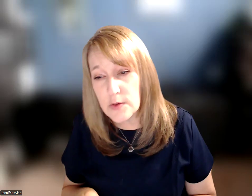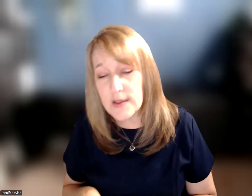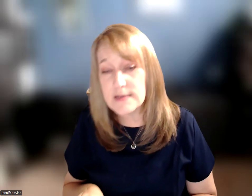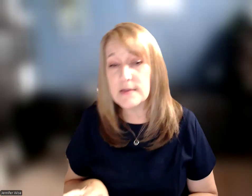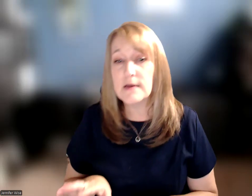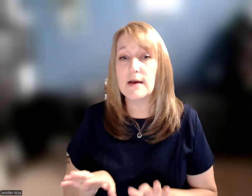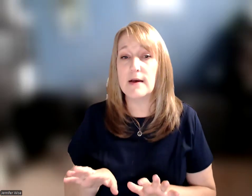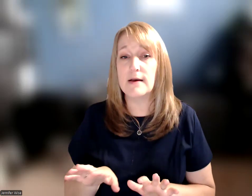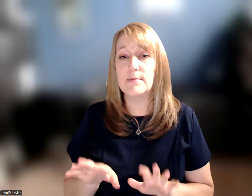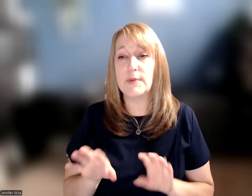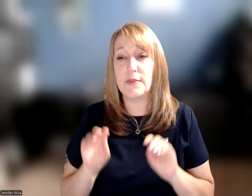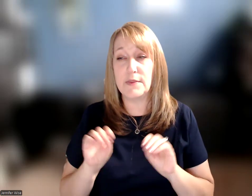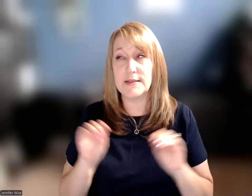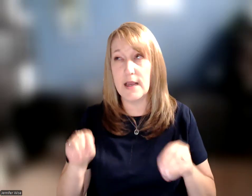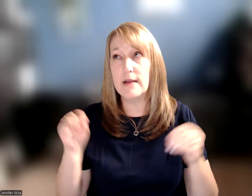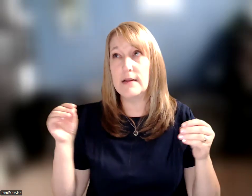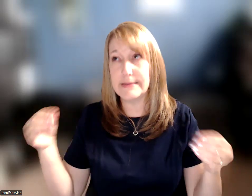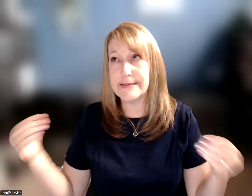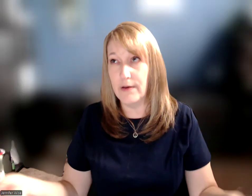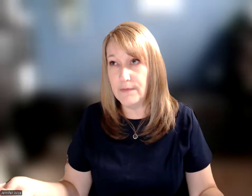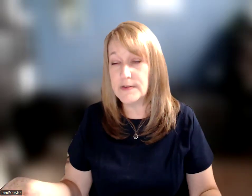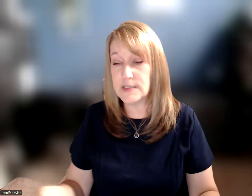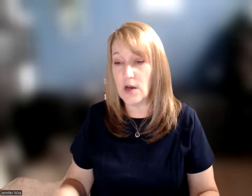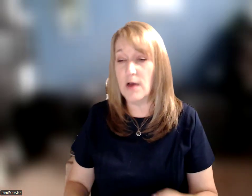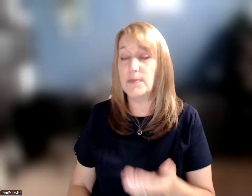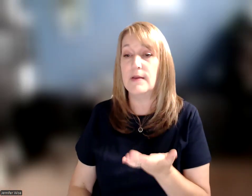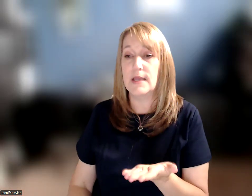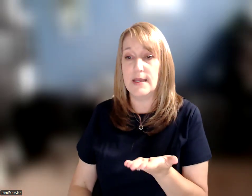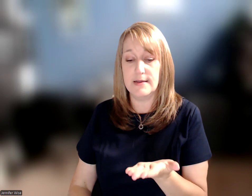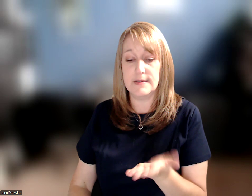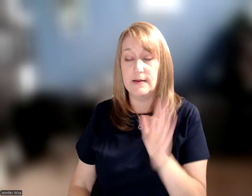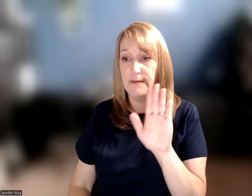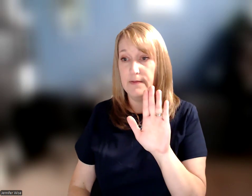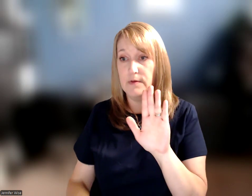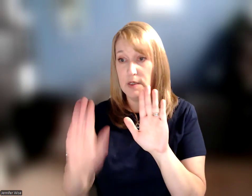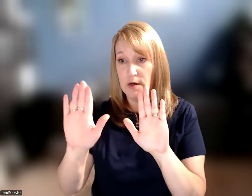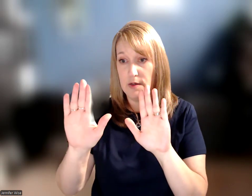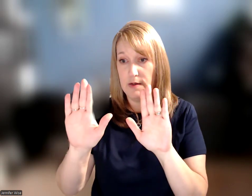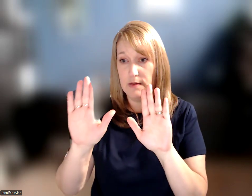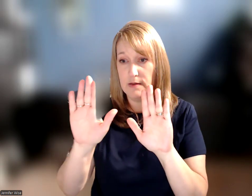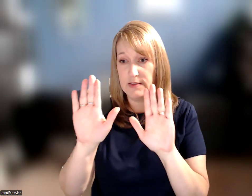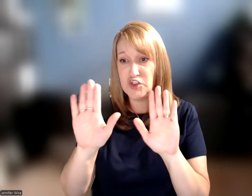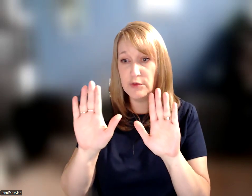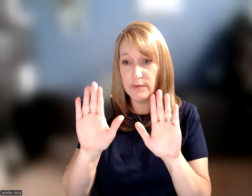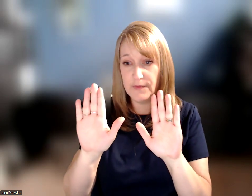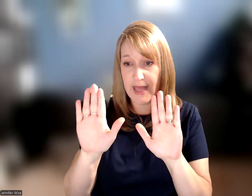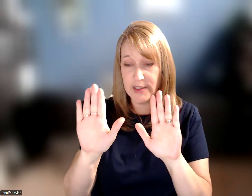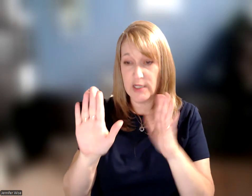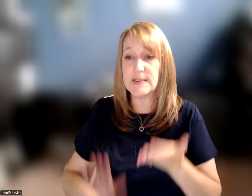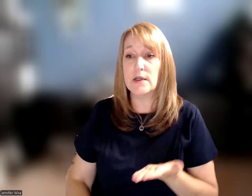this, but the sign itself, stop, is it's two flat hand shapes. You